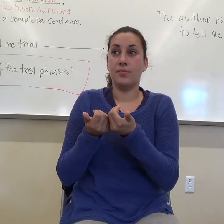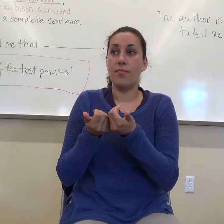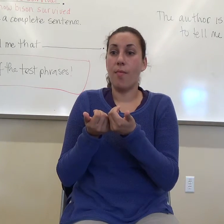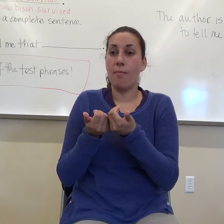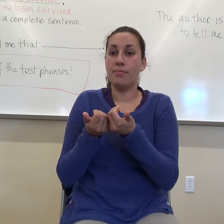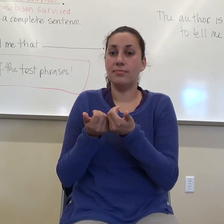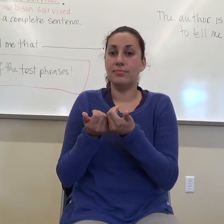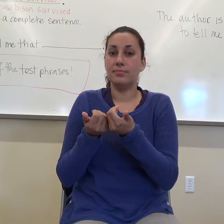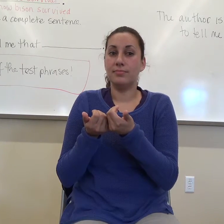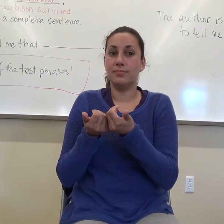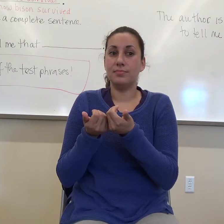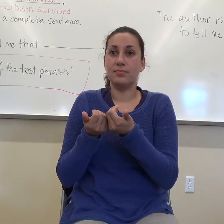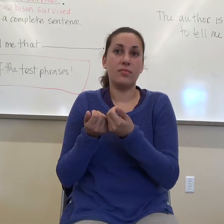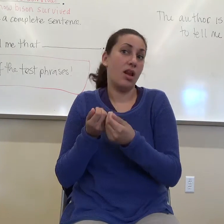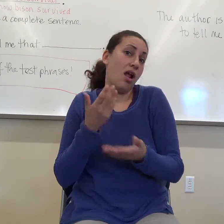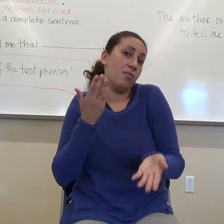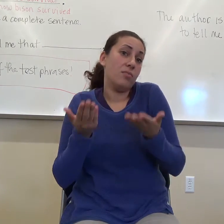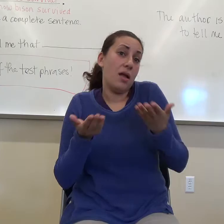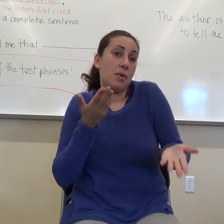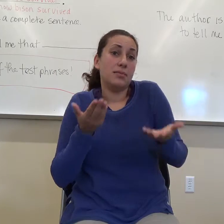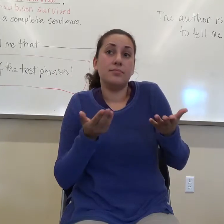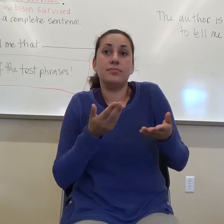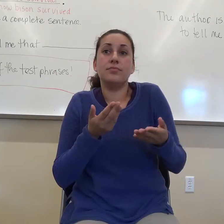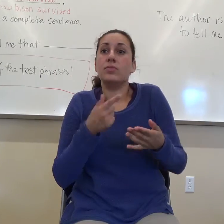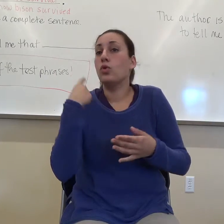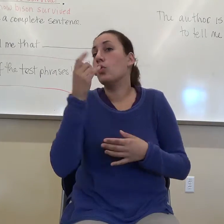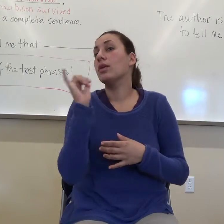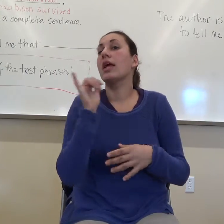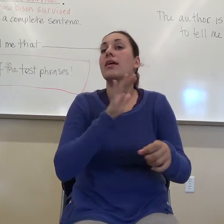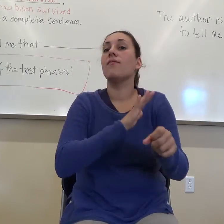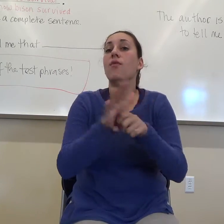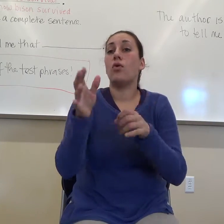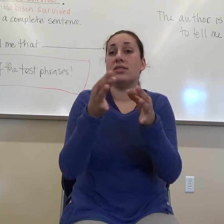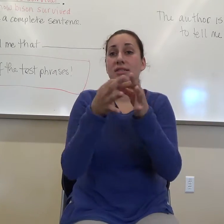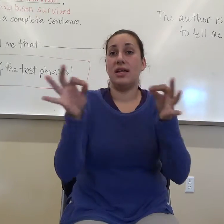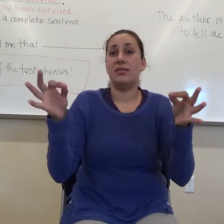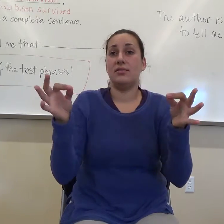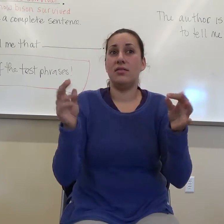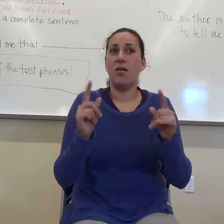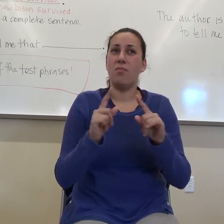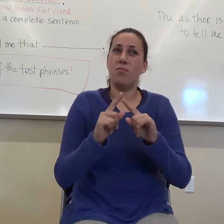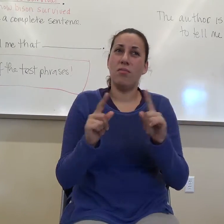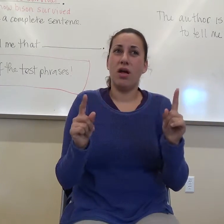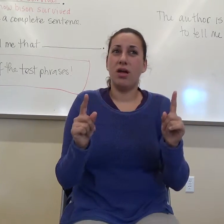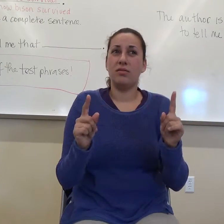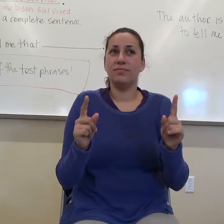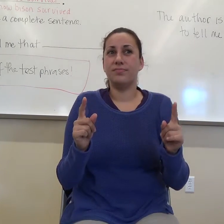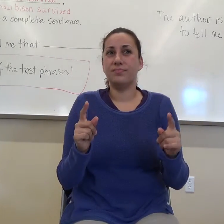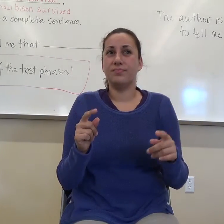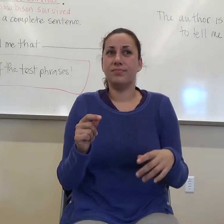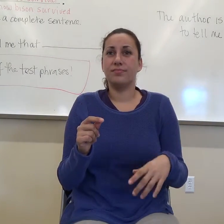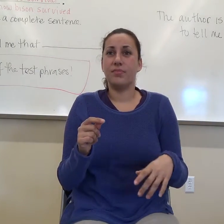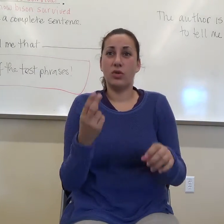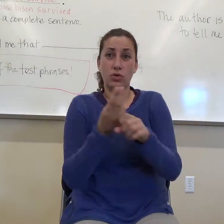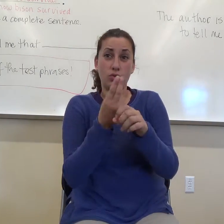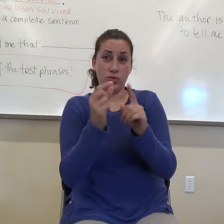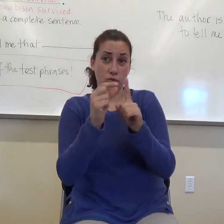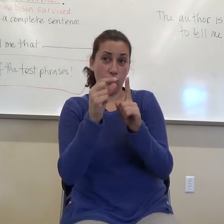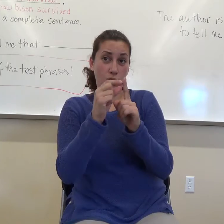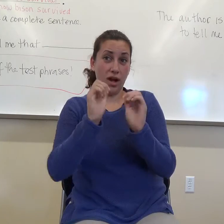it might come out to be a complete sentence, but using how here is going to lead you